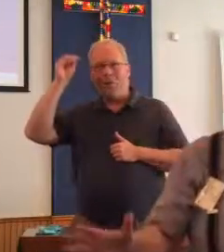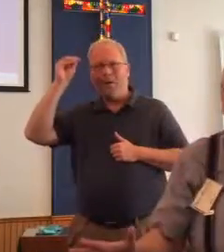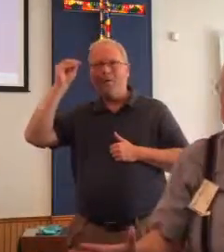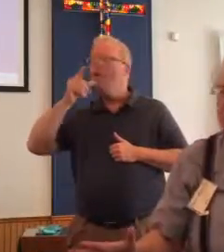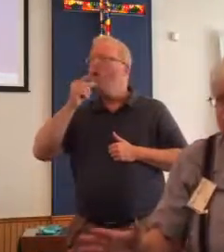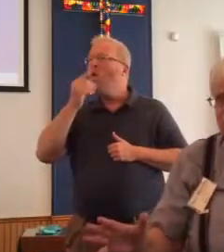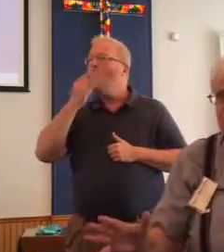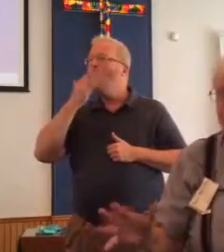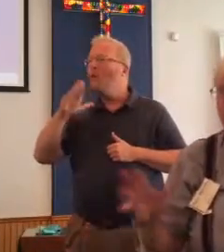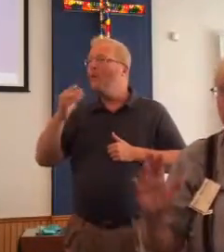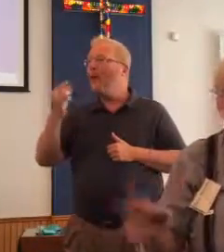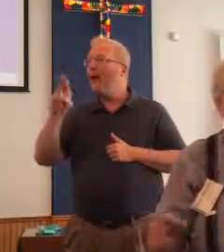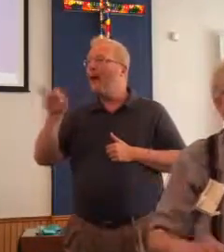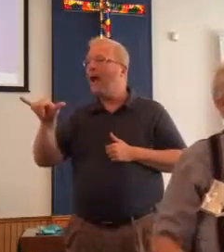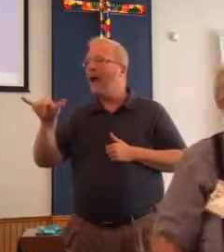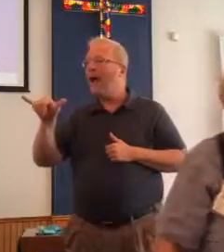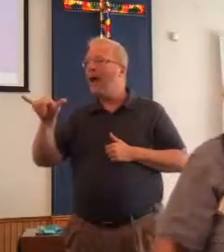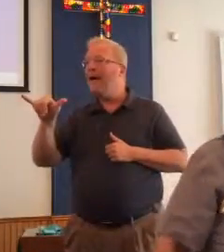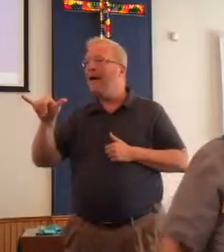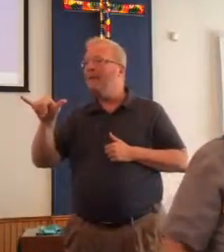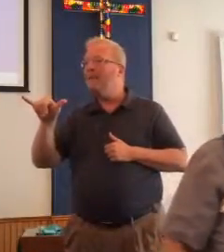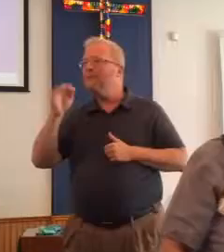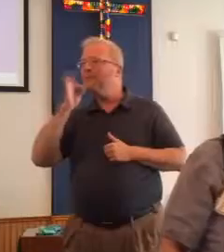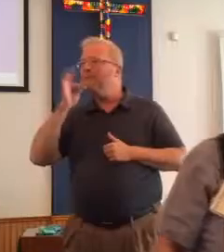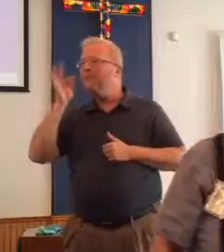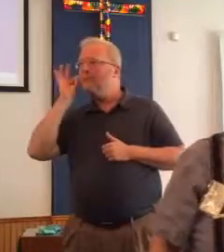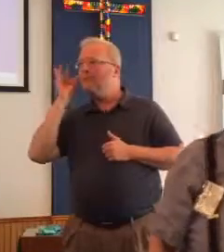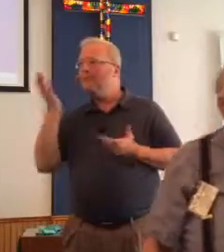And the bad guys were the Native Americans.